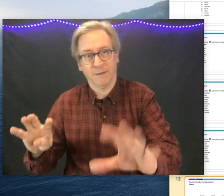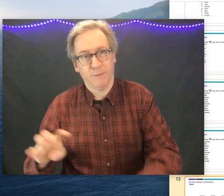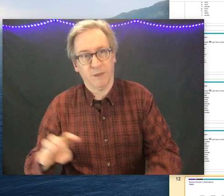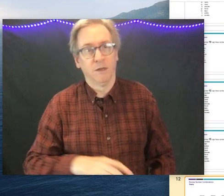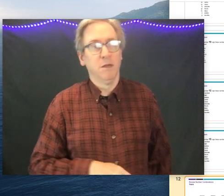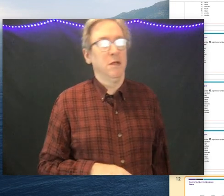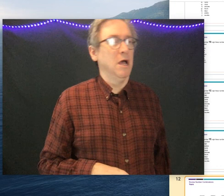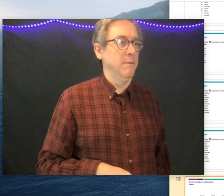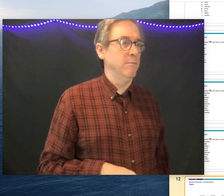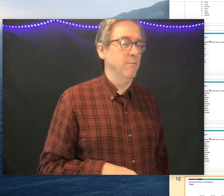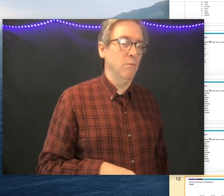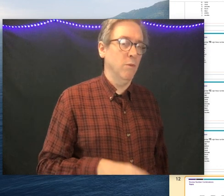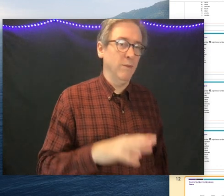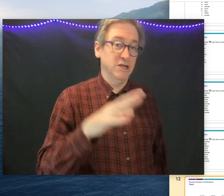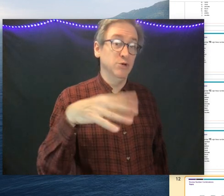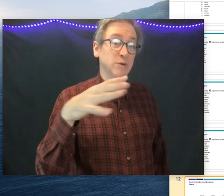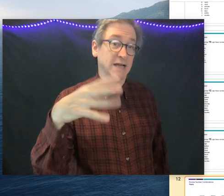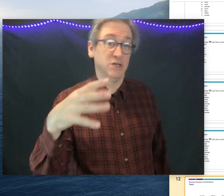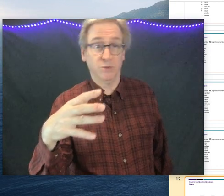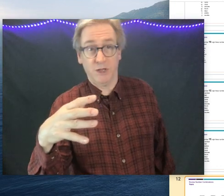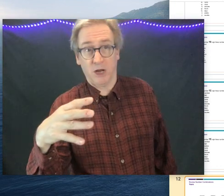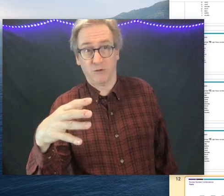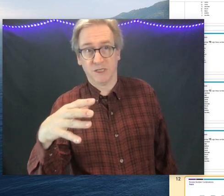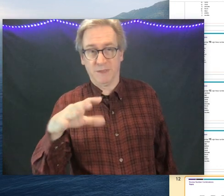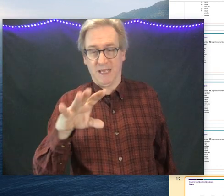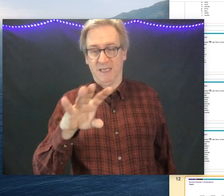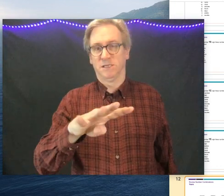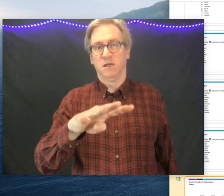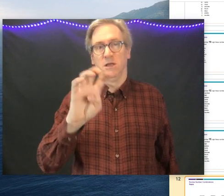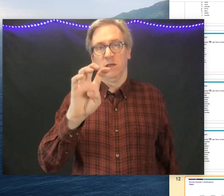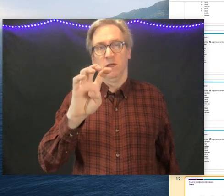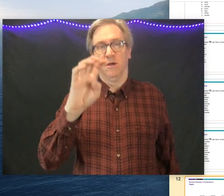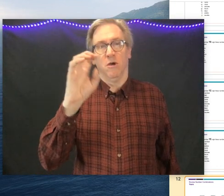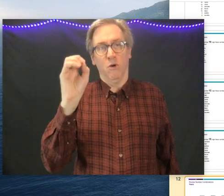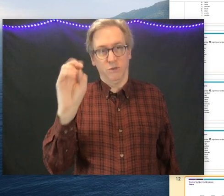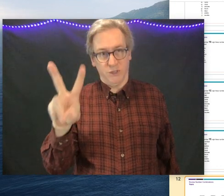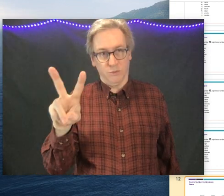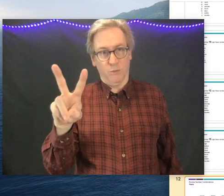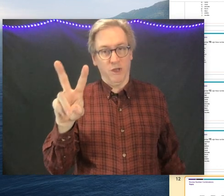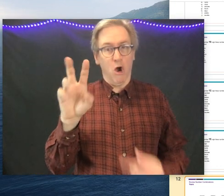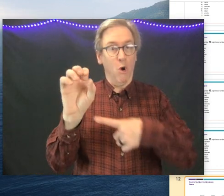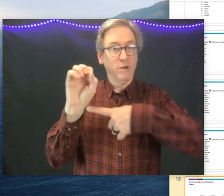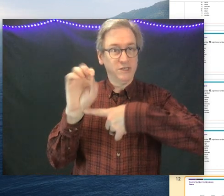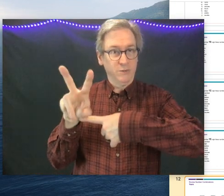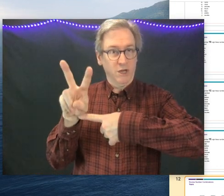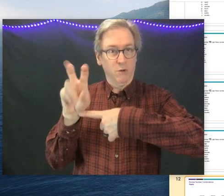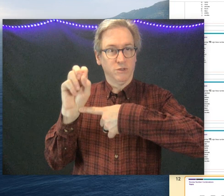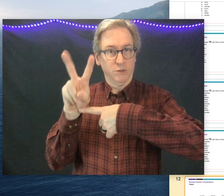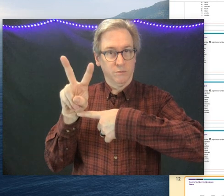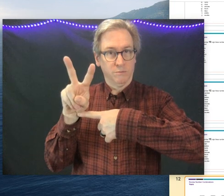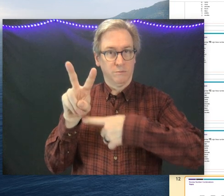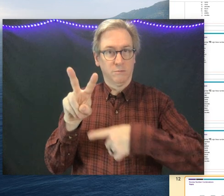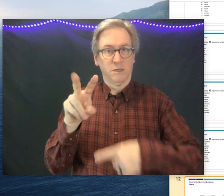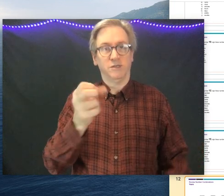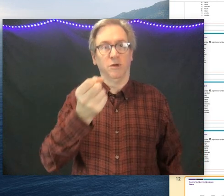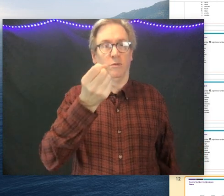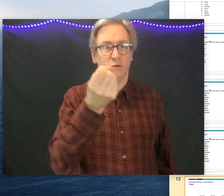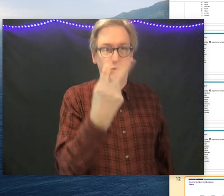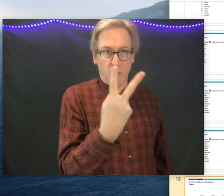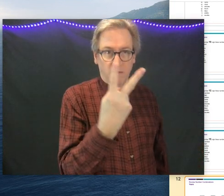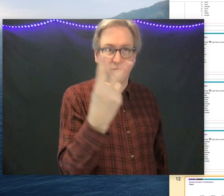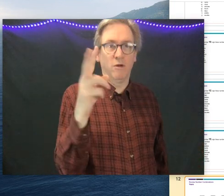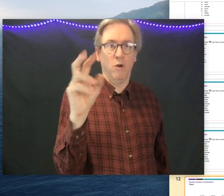hundreds yet, but when we do get to the hundreds place, 02, we always do the 02.